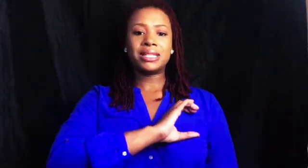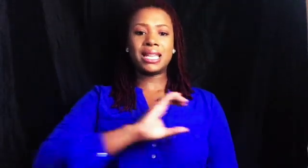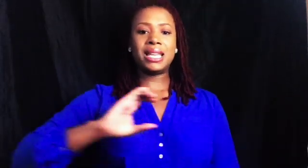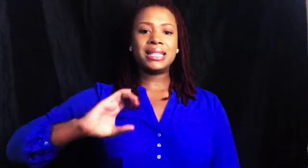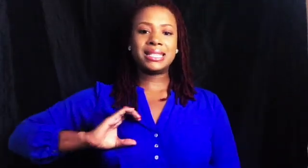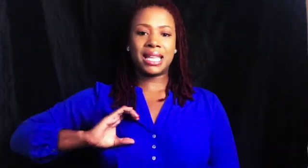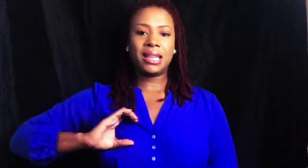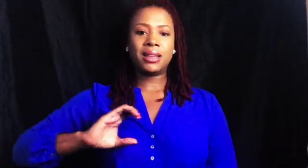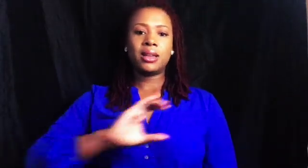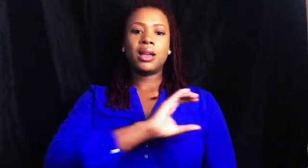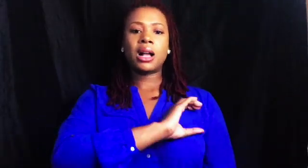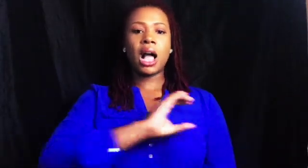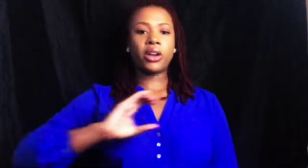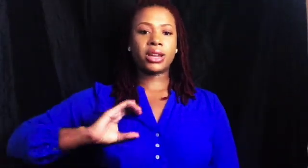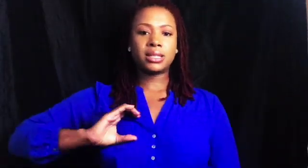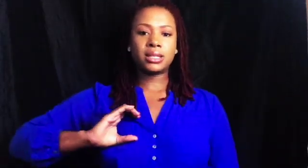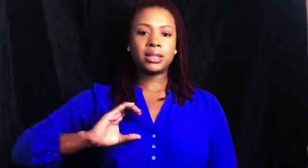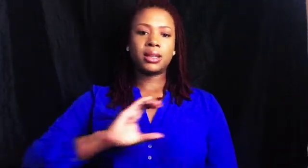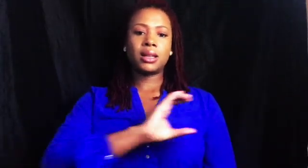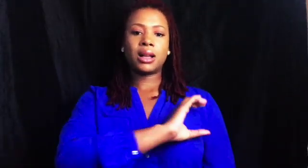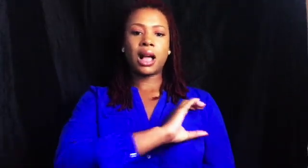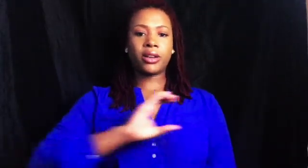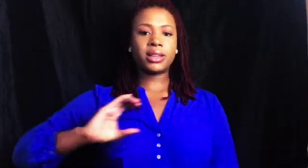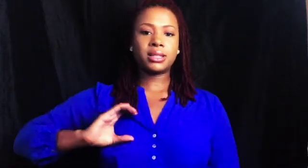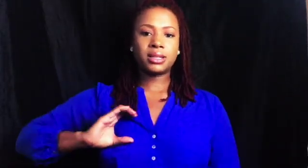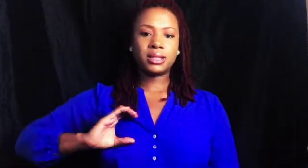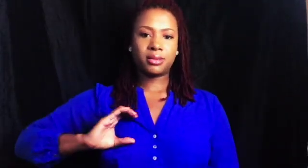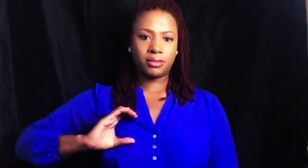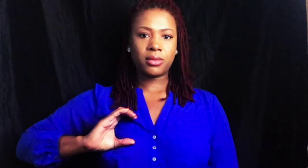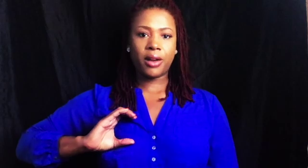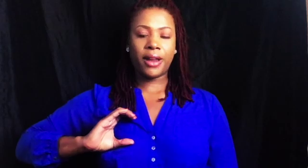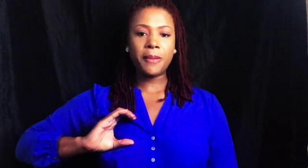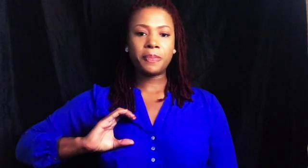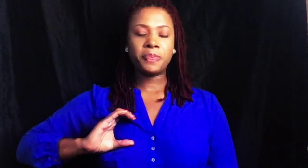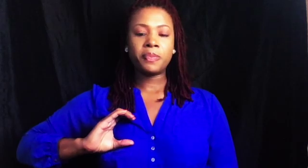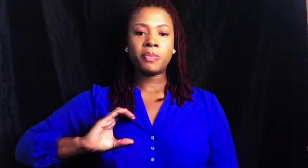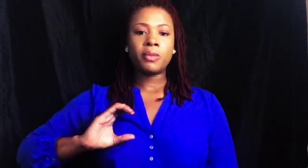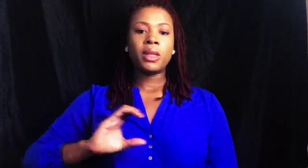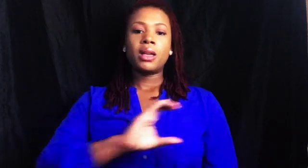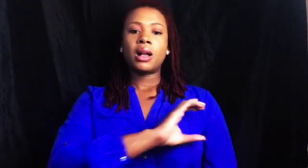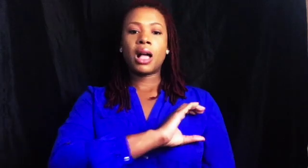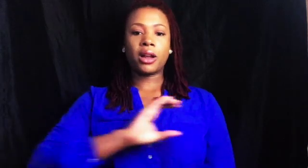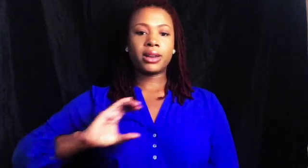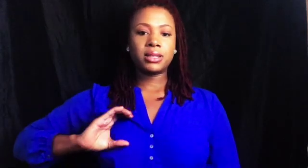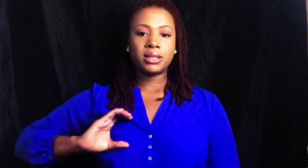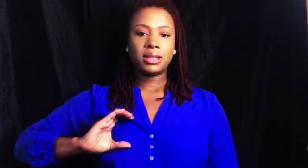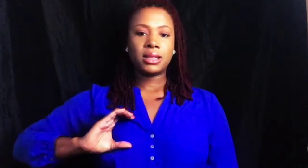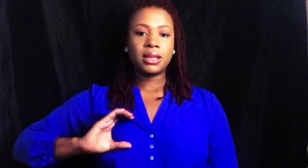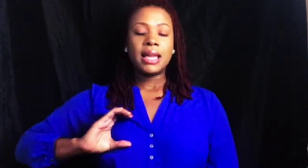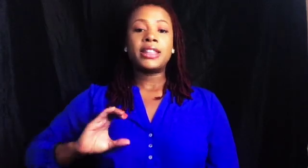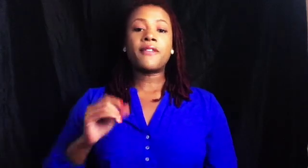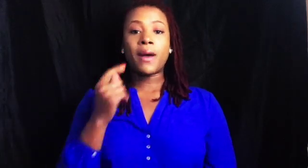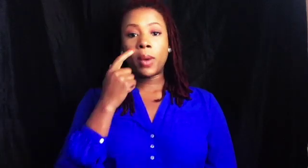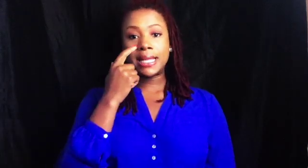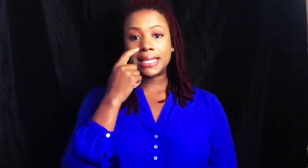C, Congress, Congress. All right? Congress. Now, if I wanted to